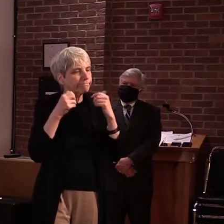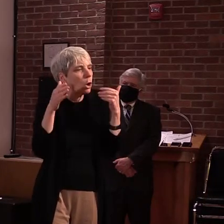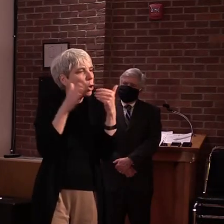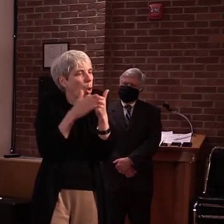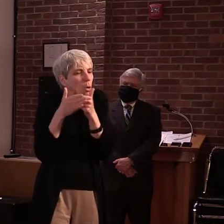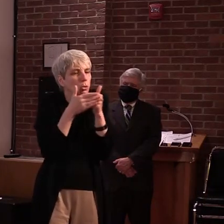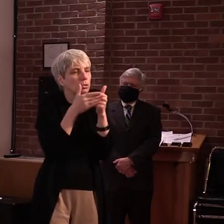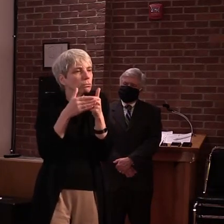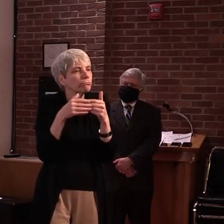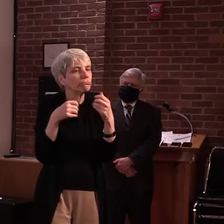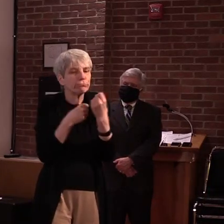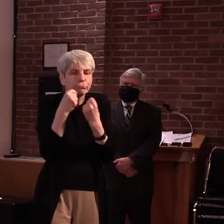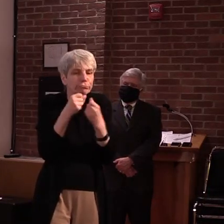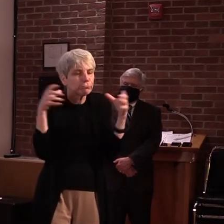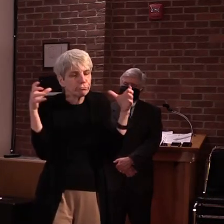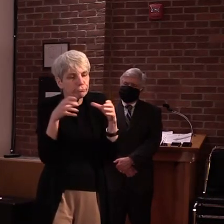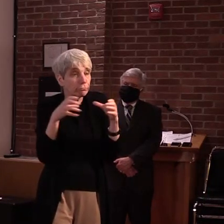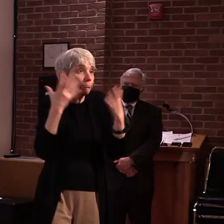together.